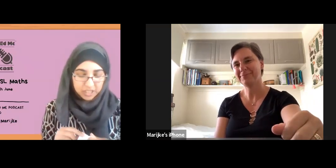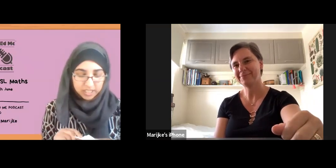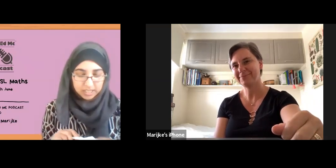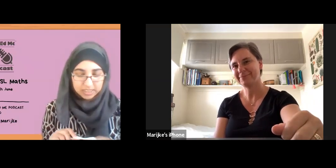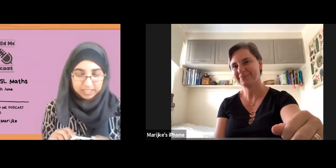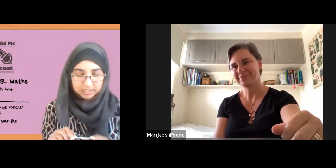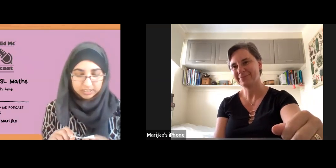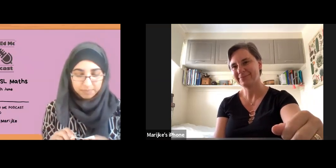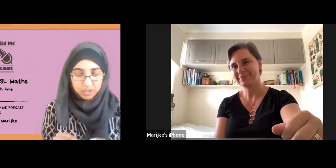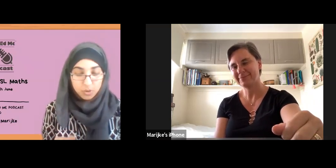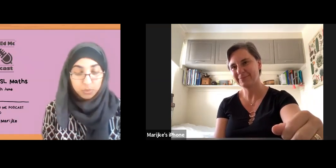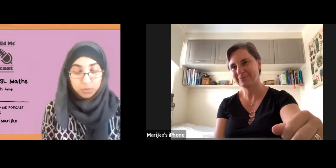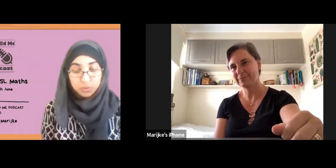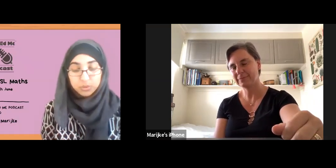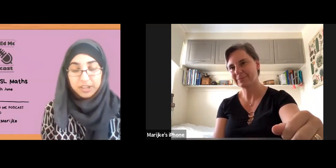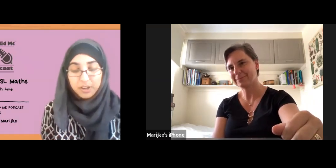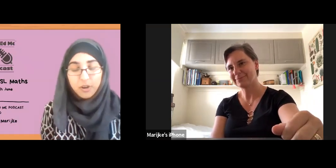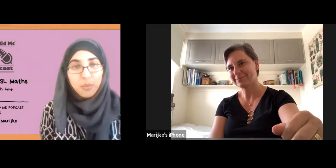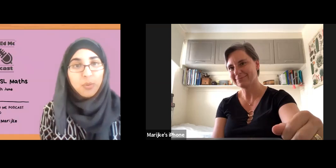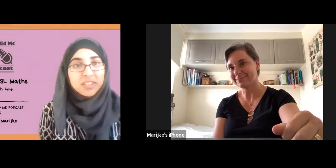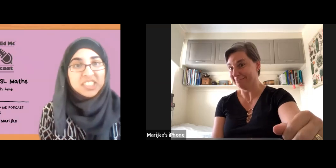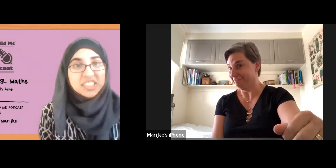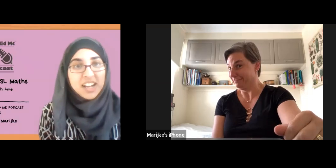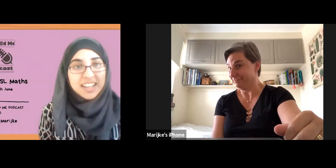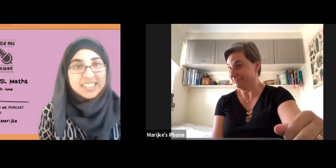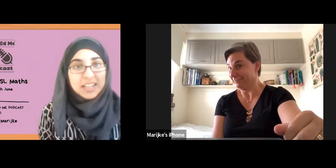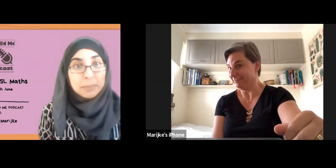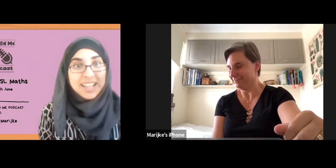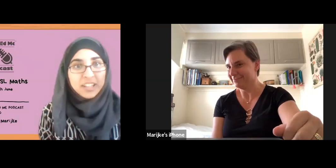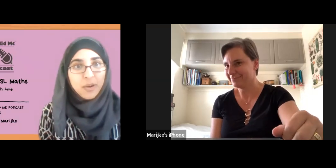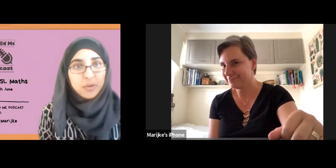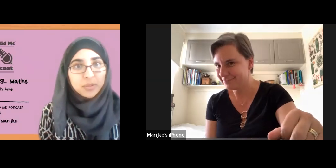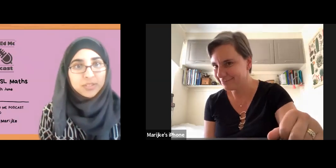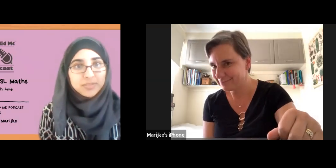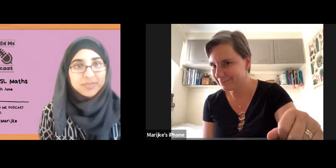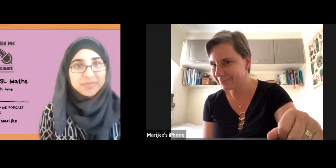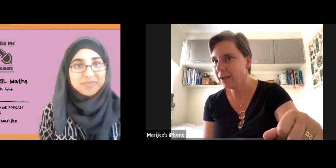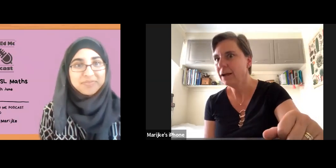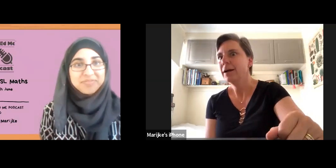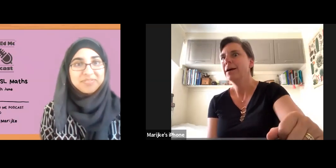at this. Ooh, what's inside a black hole? Make